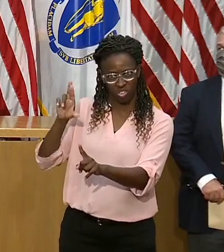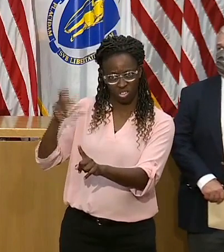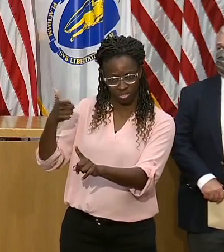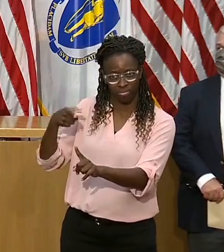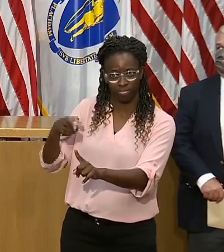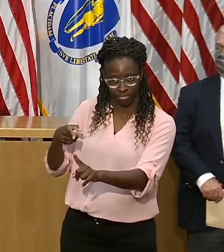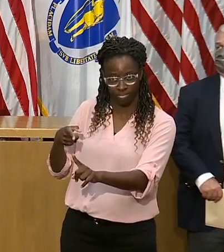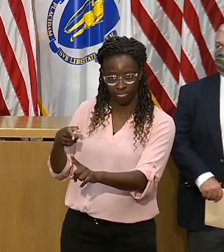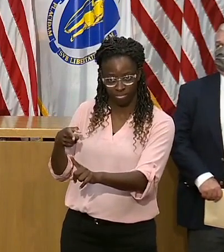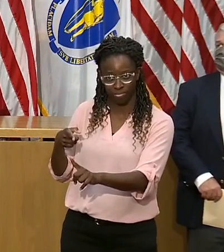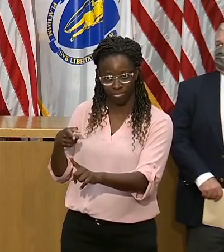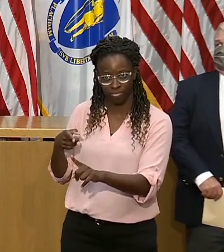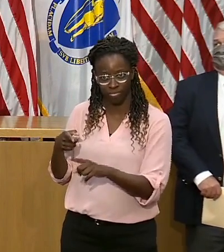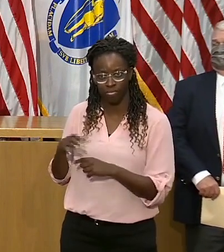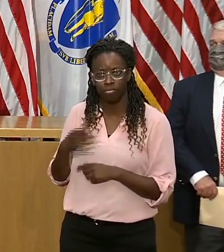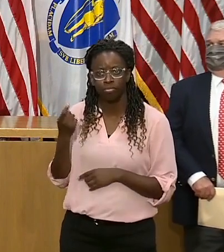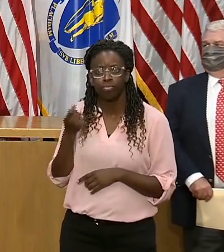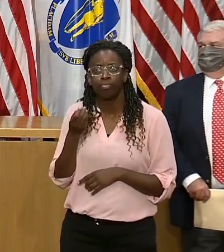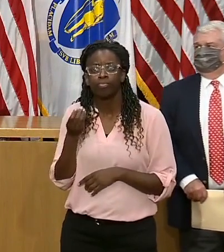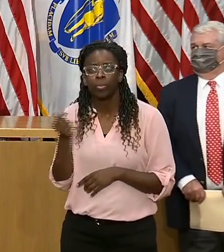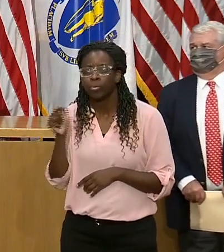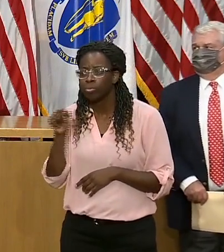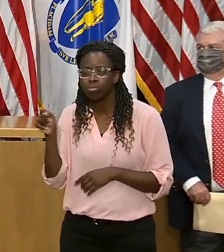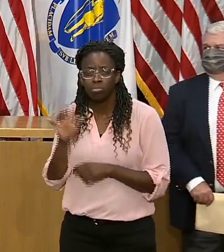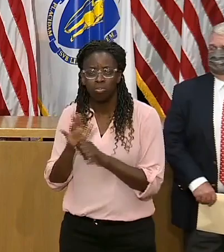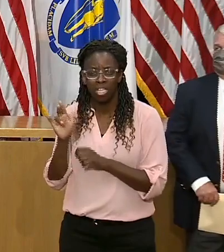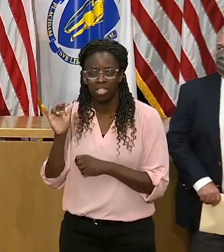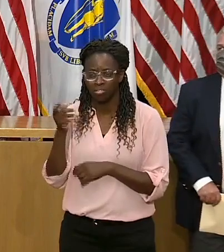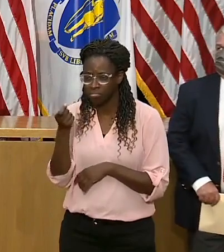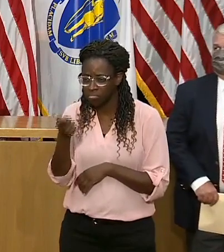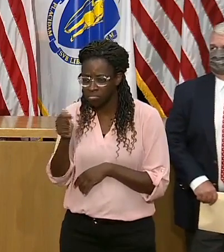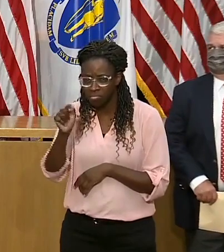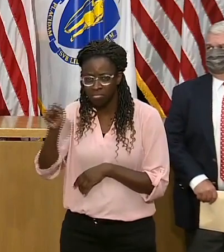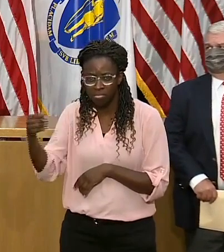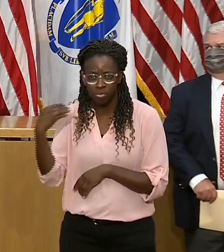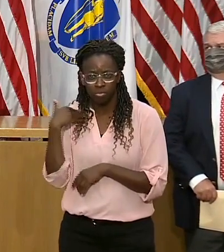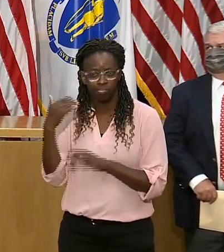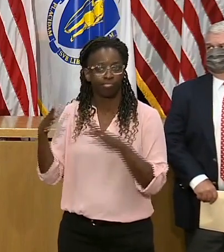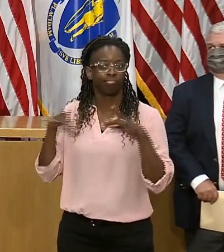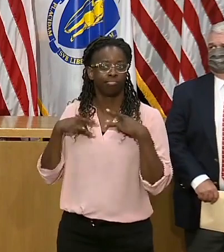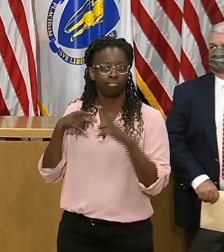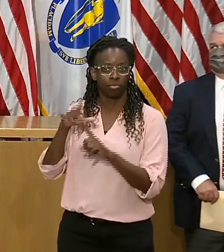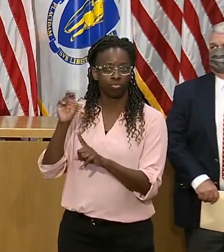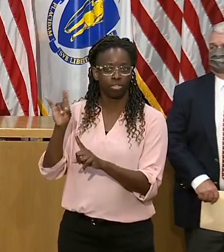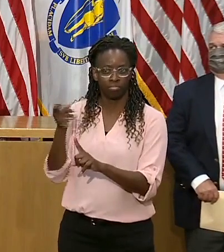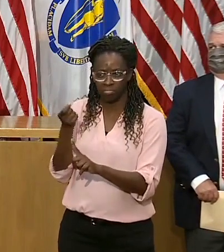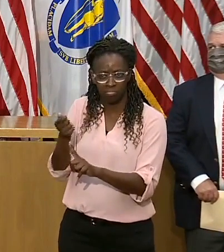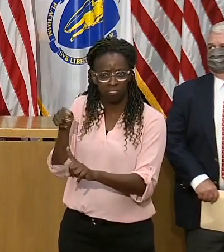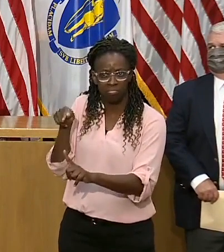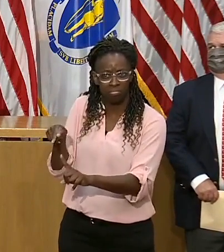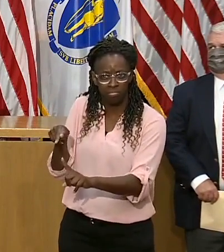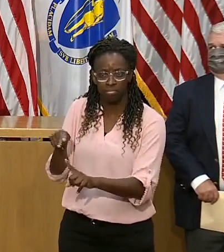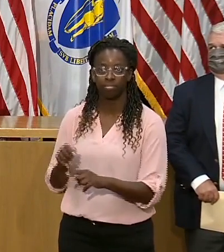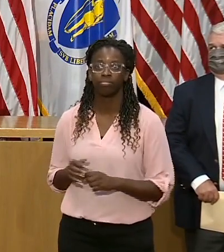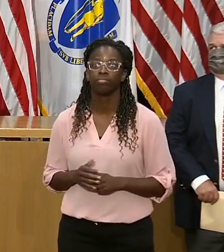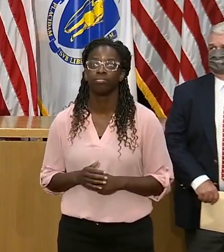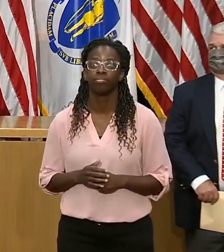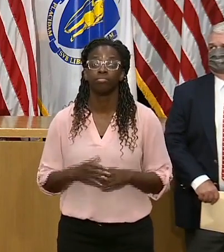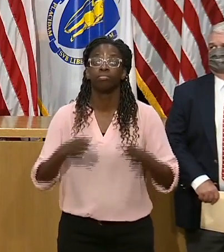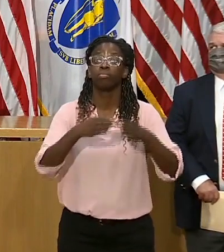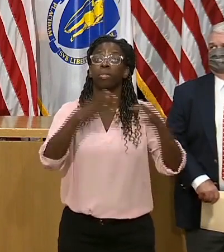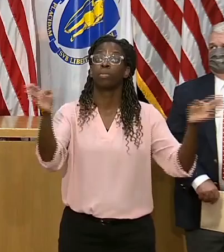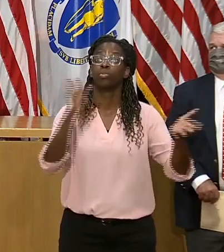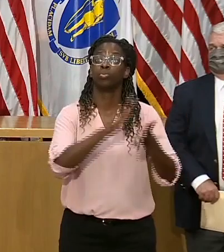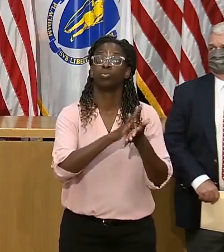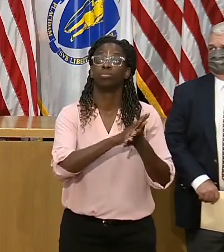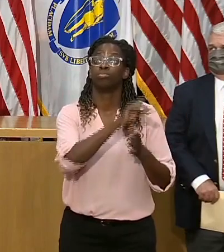if you look at the number of kids and faculty who are in either hybrid or in-person learning in our public schools in Massachusetts, you're talking about